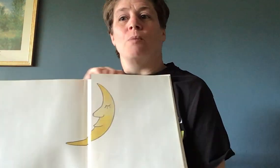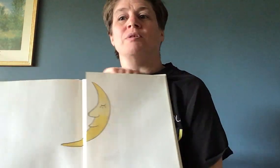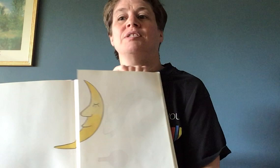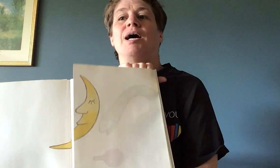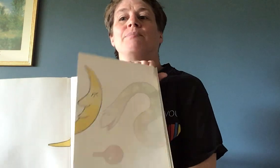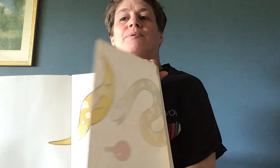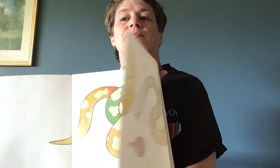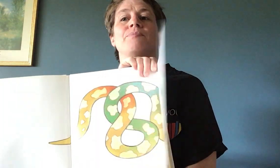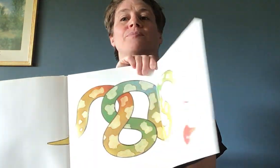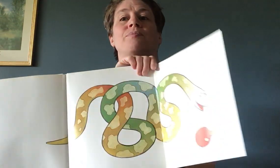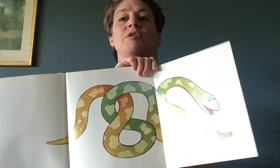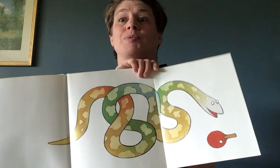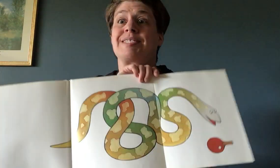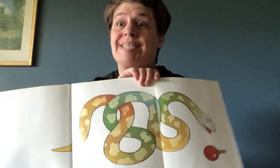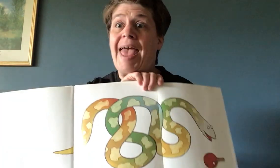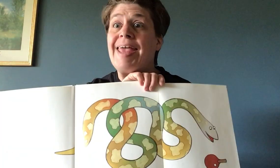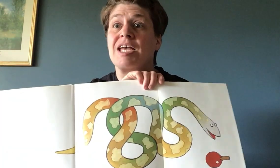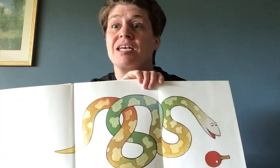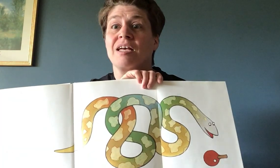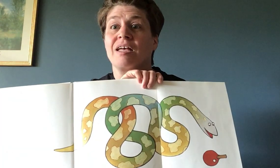opens up to a snake.